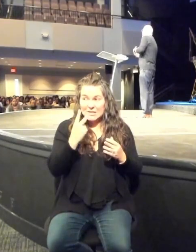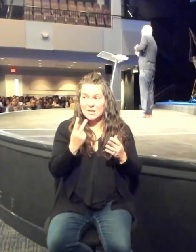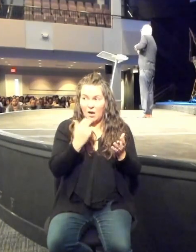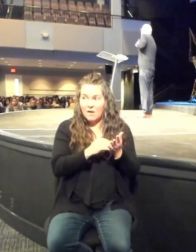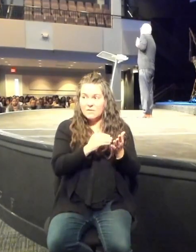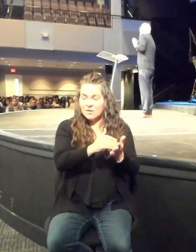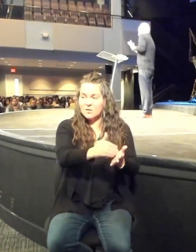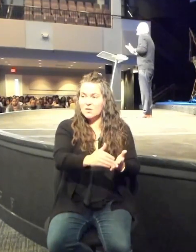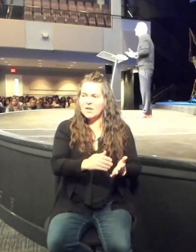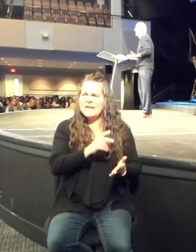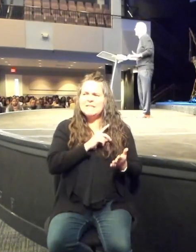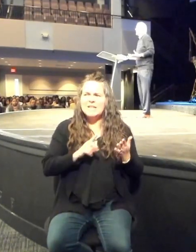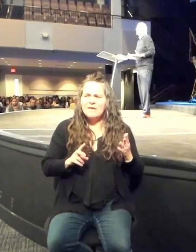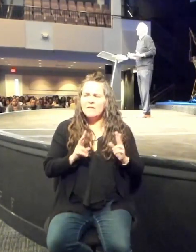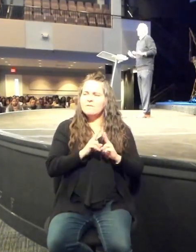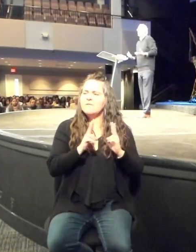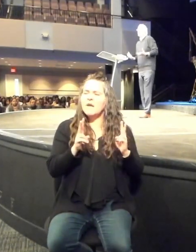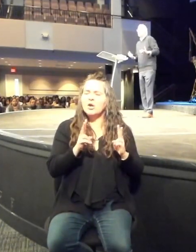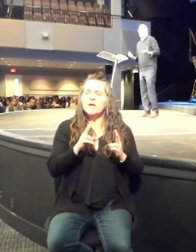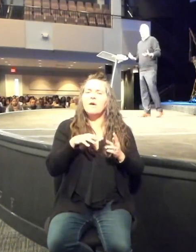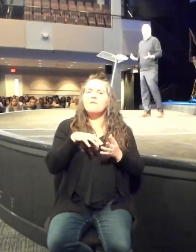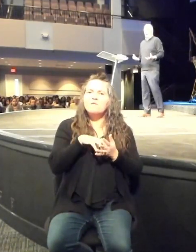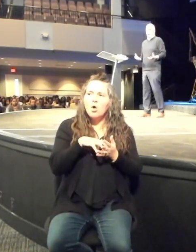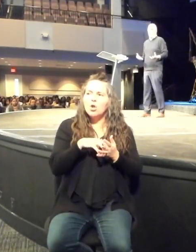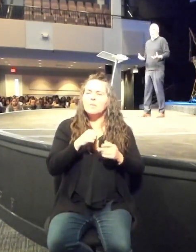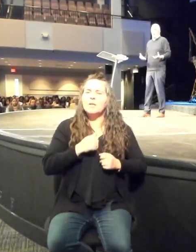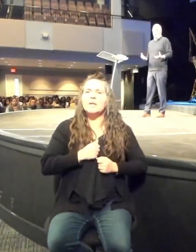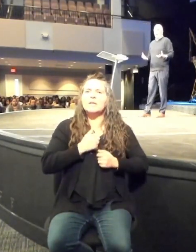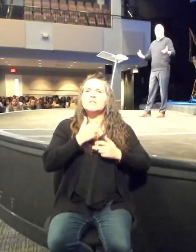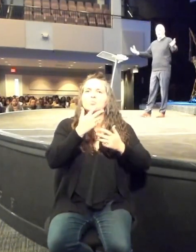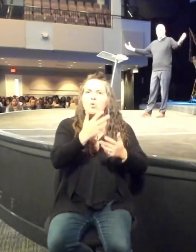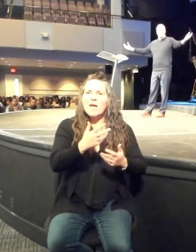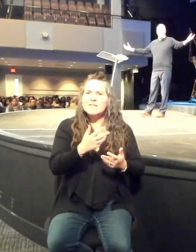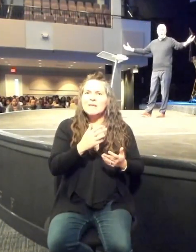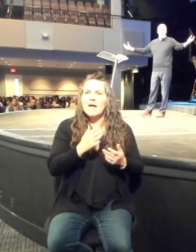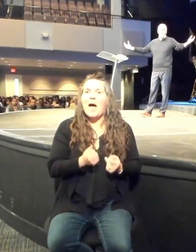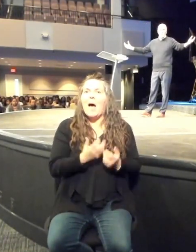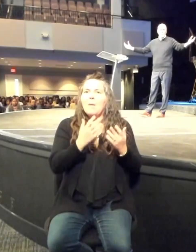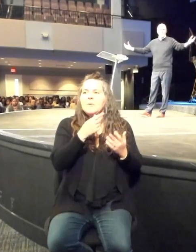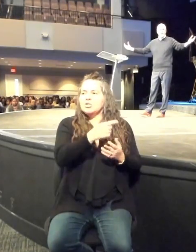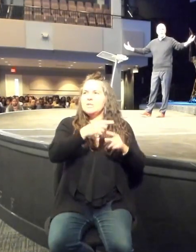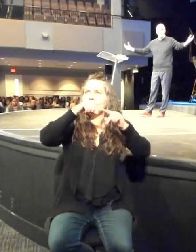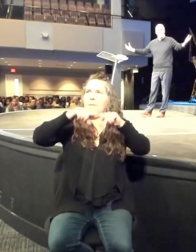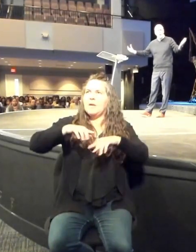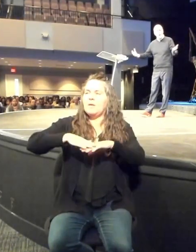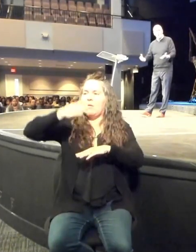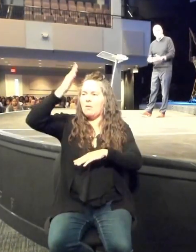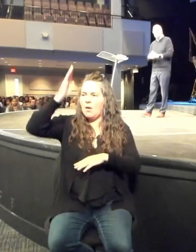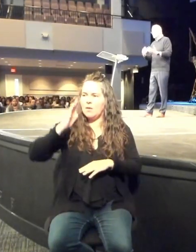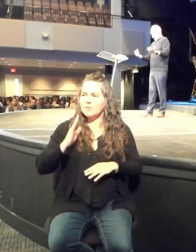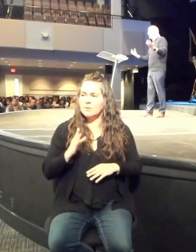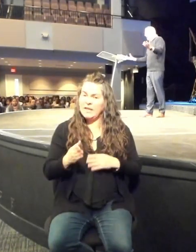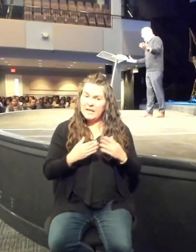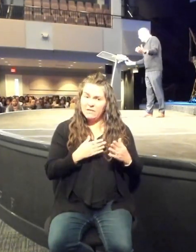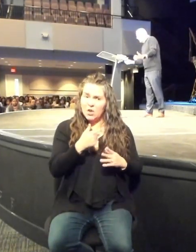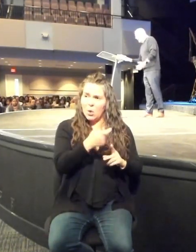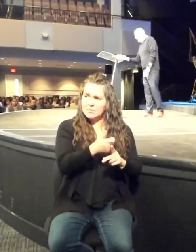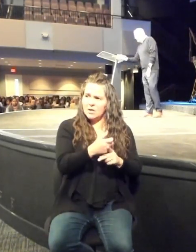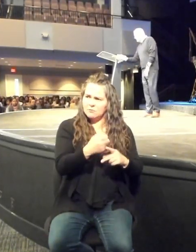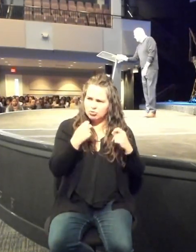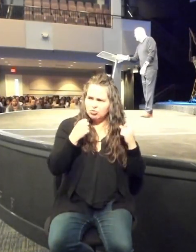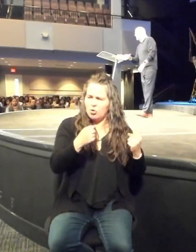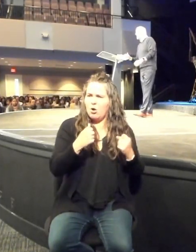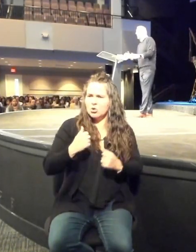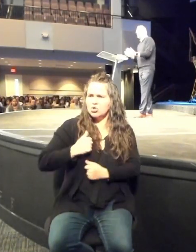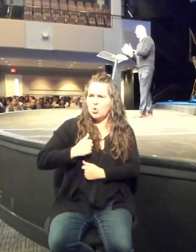David vulnerably expressed his dependency upon God. Although he was a mighty warrior, he knew that his strength came from God.